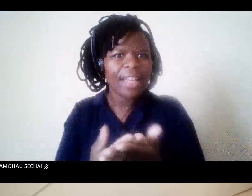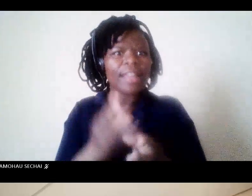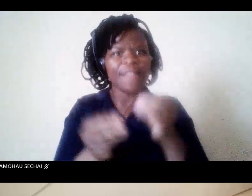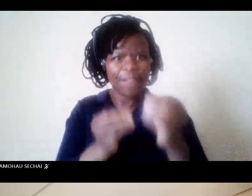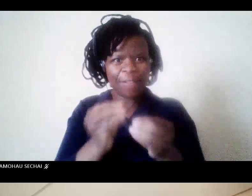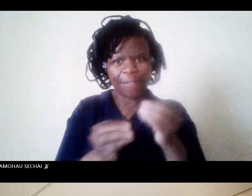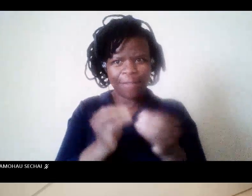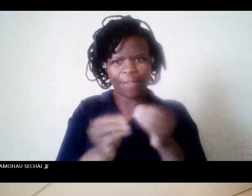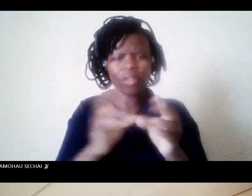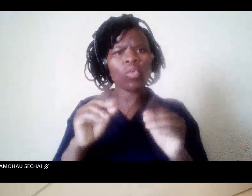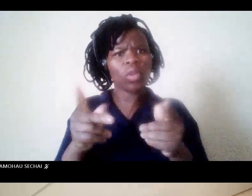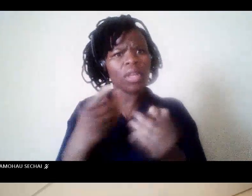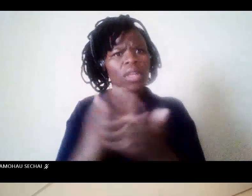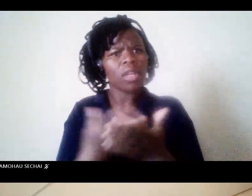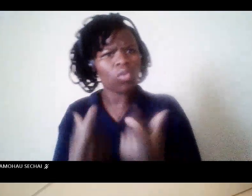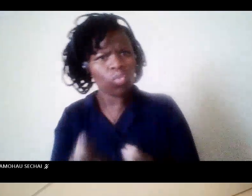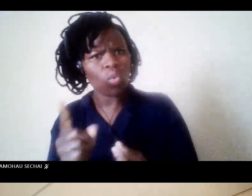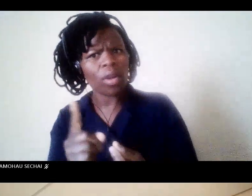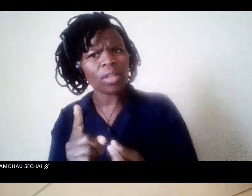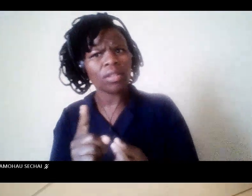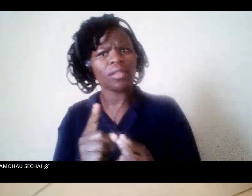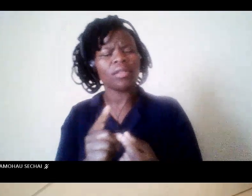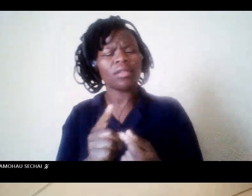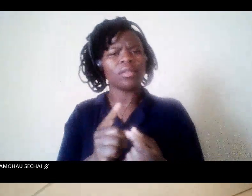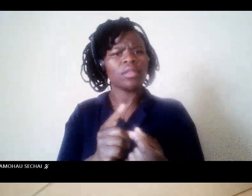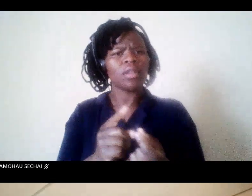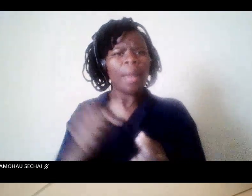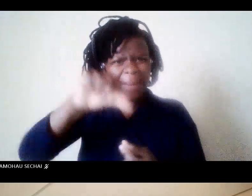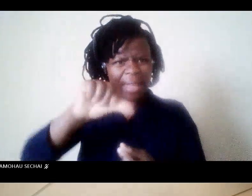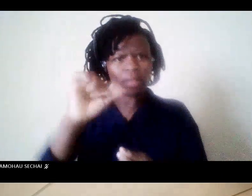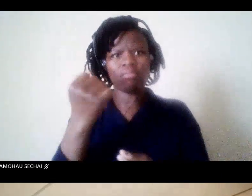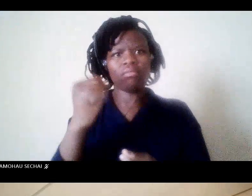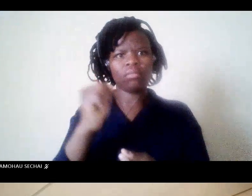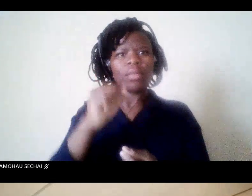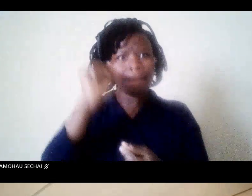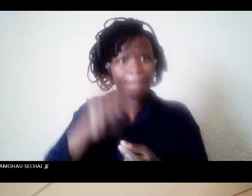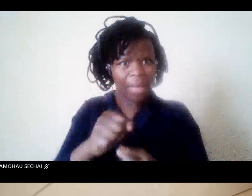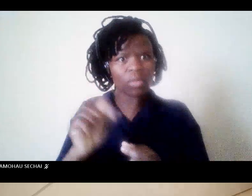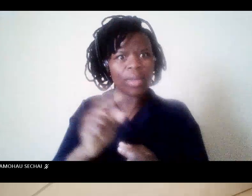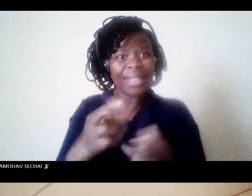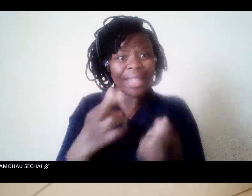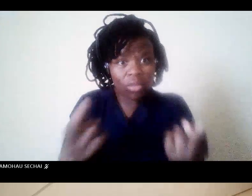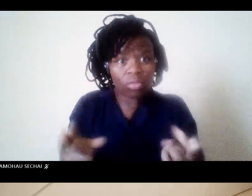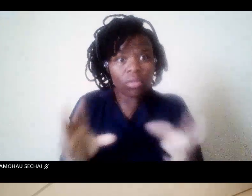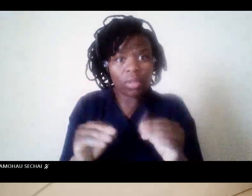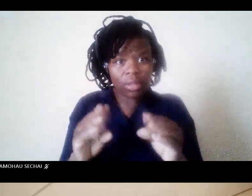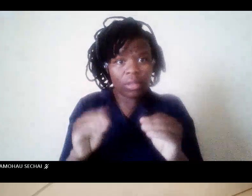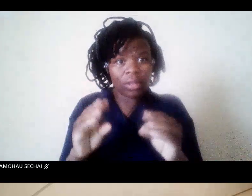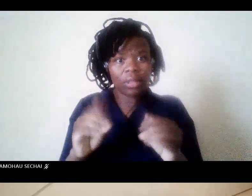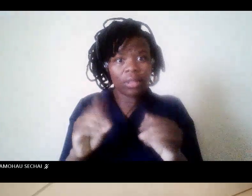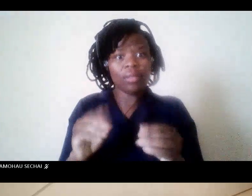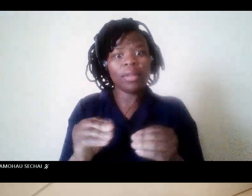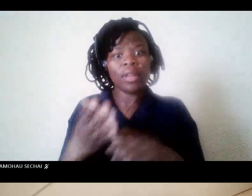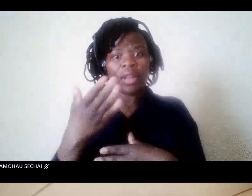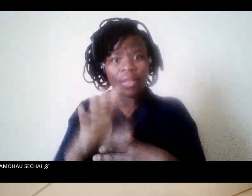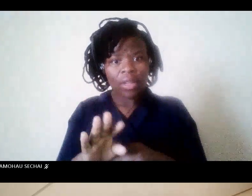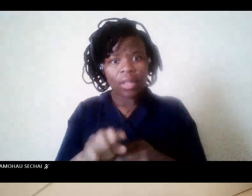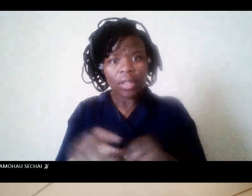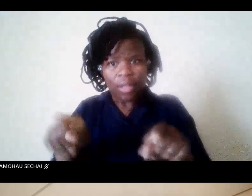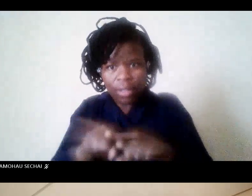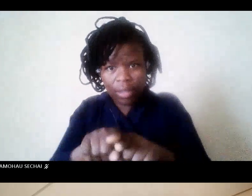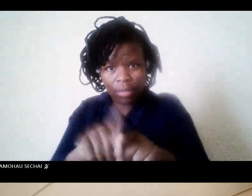which is not a bad thing, not a bad thing. We want to be able to put resources in place, we tap into our training and things like that. But